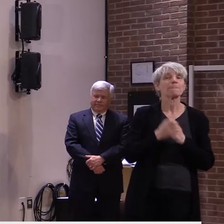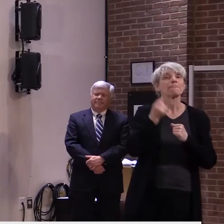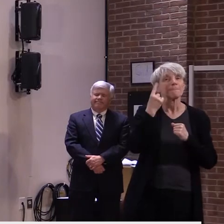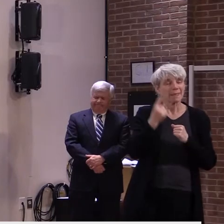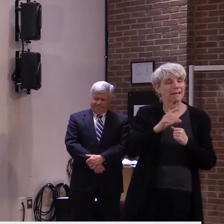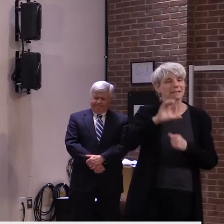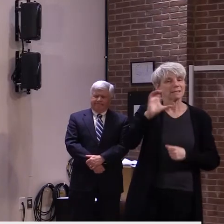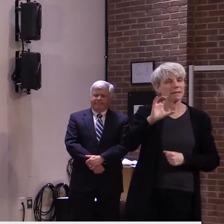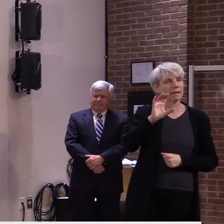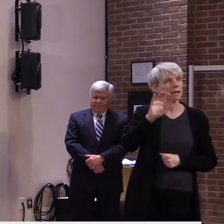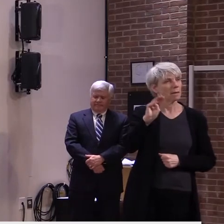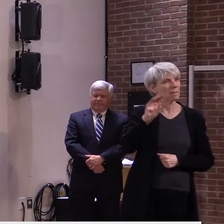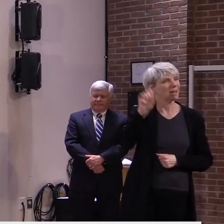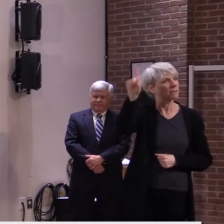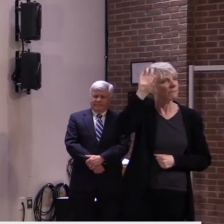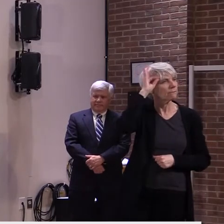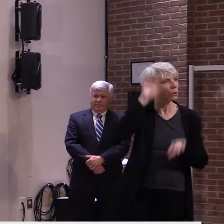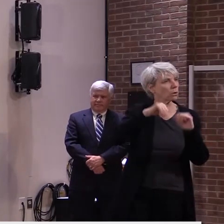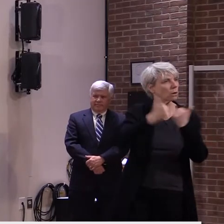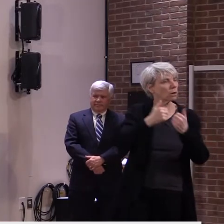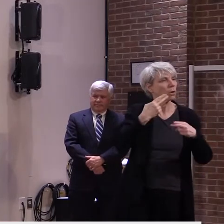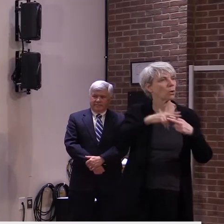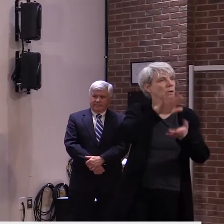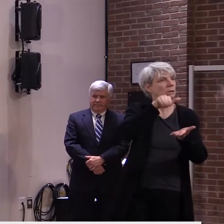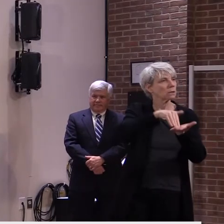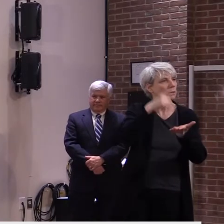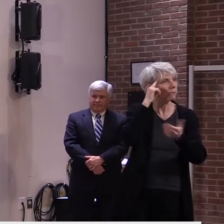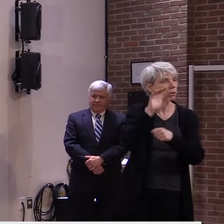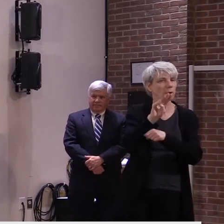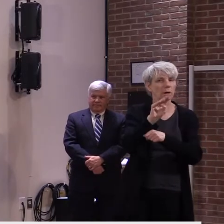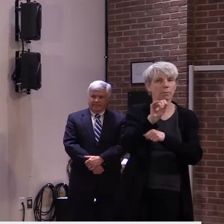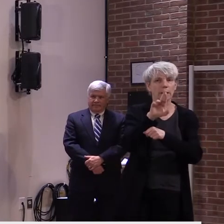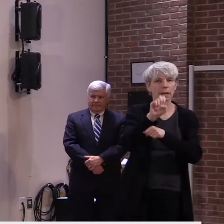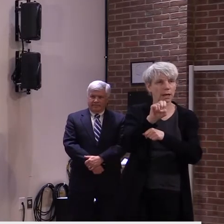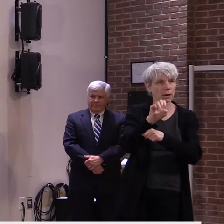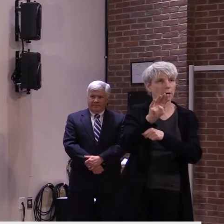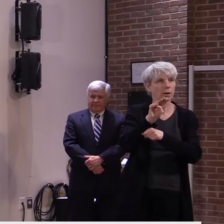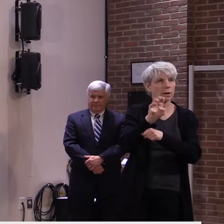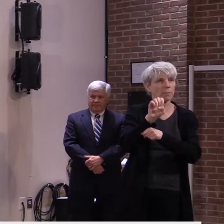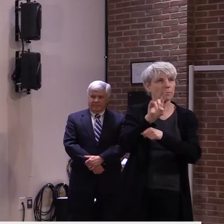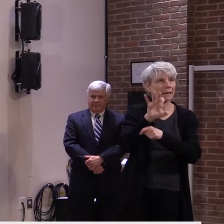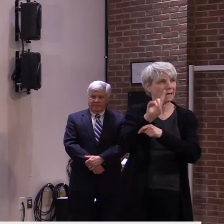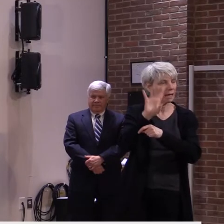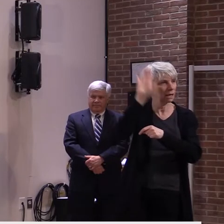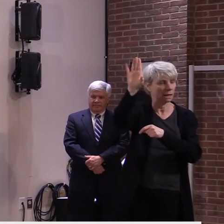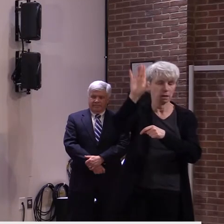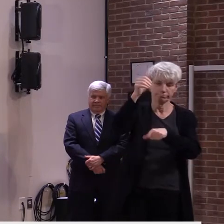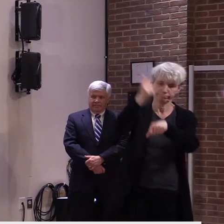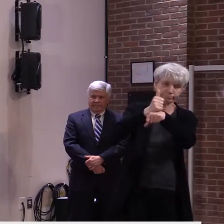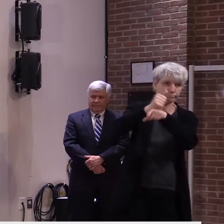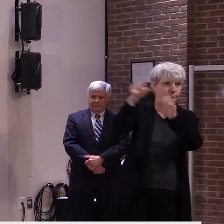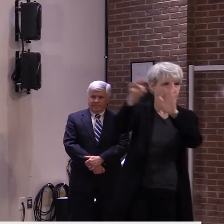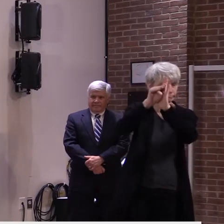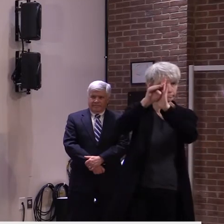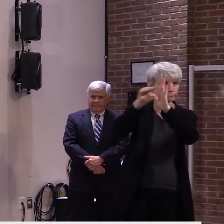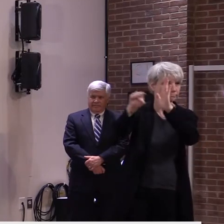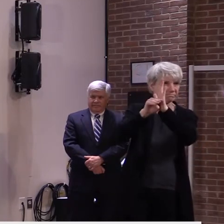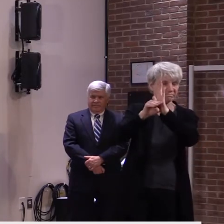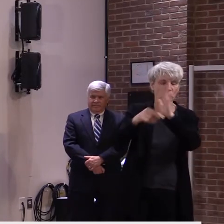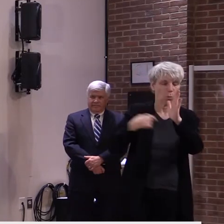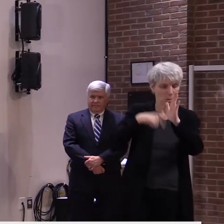and Medicaid. So we have to follow them. It has to do with the